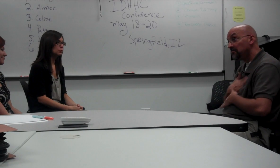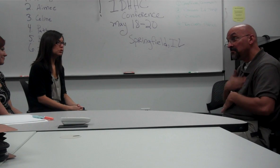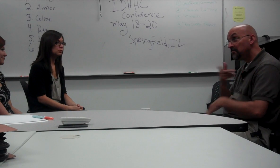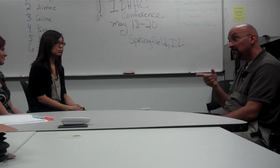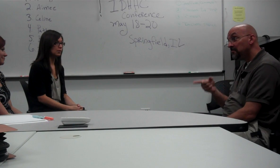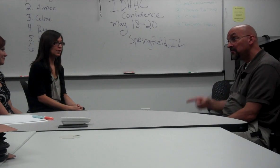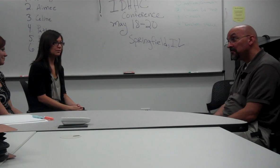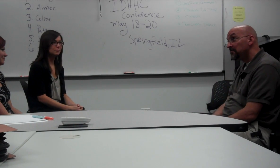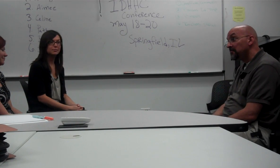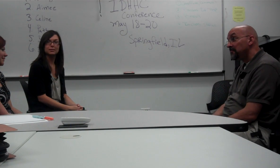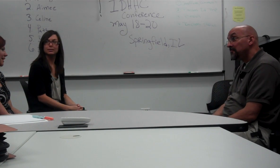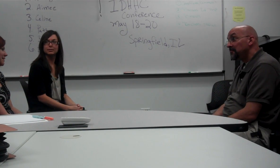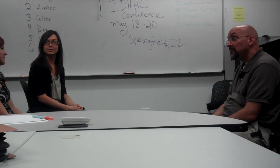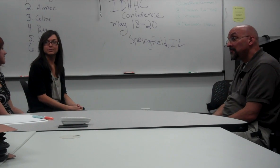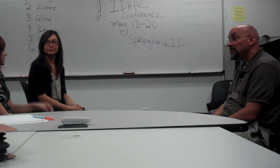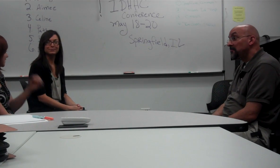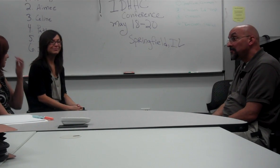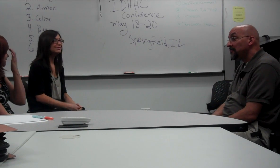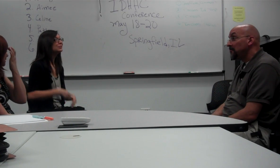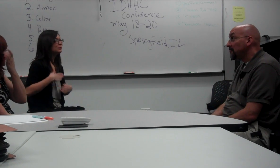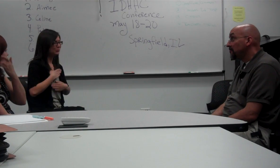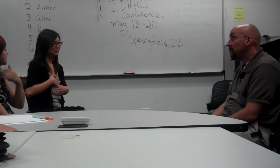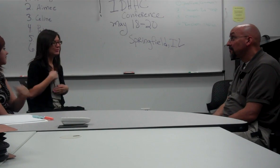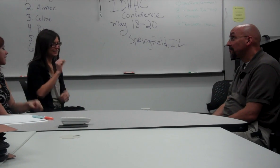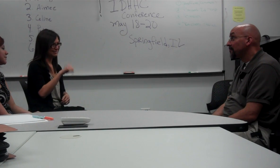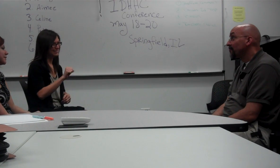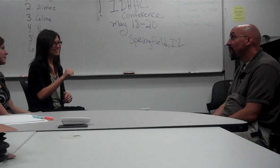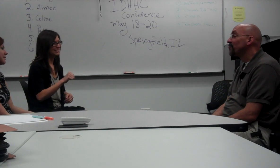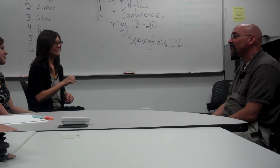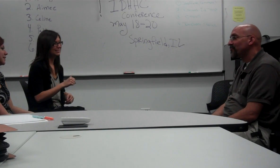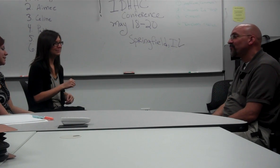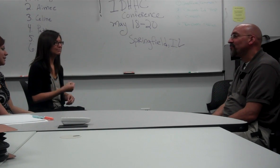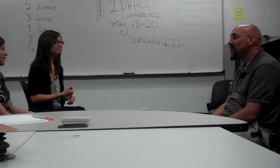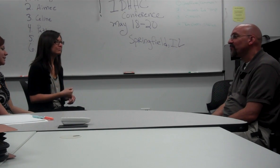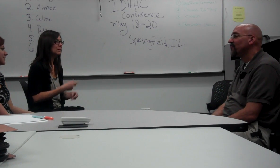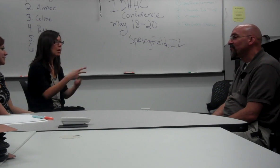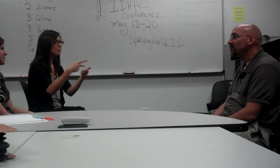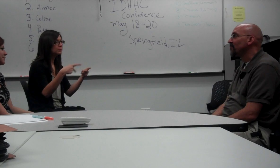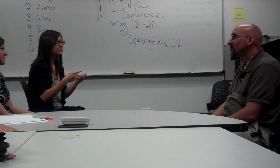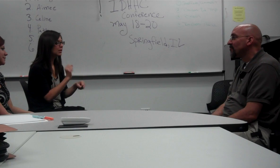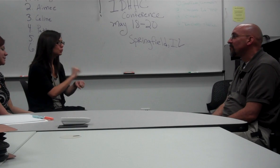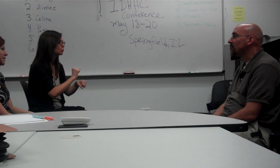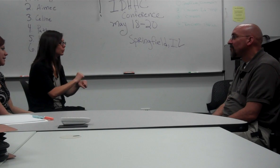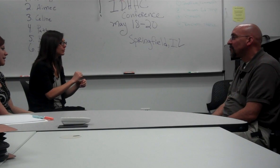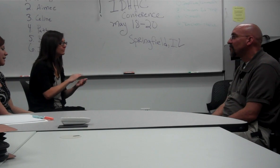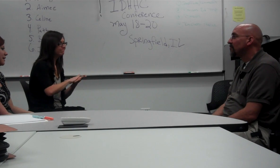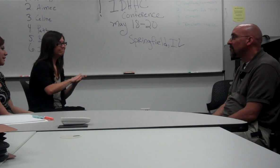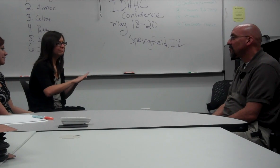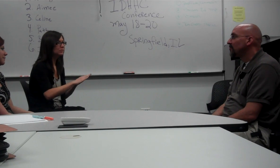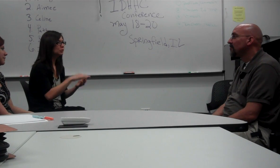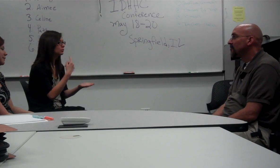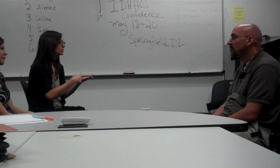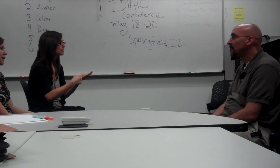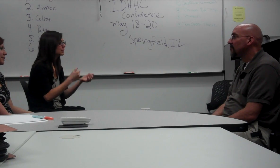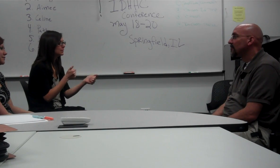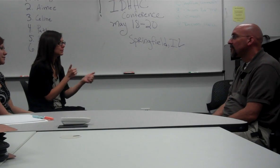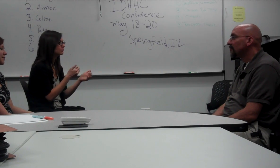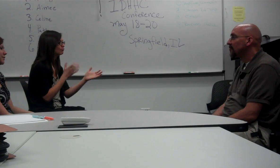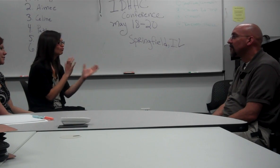Would you enjoy that? I do. I love the environment. I love talking to the students. I love the liberal arts, so